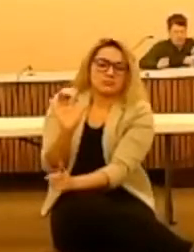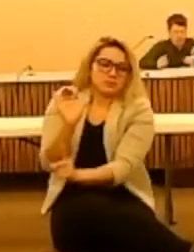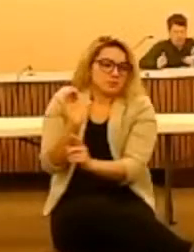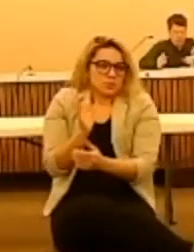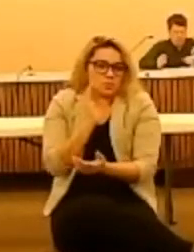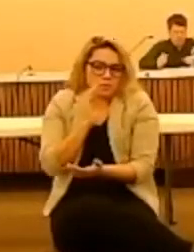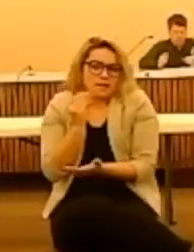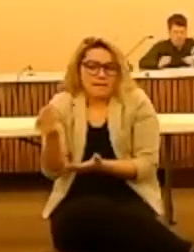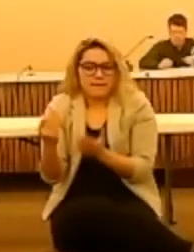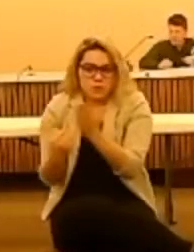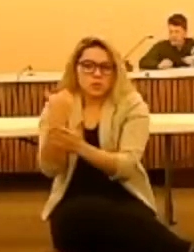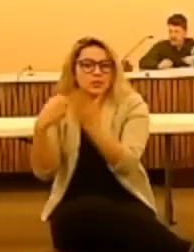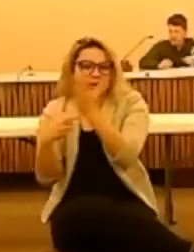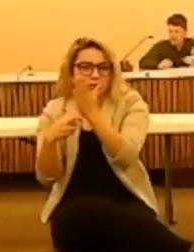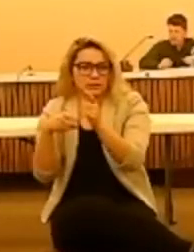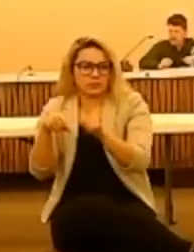guess